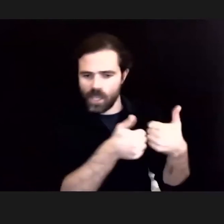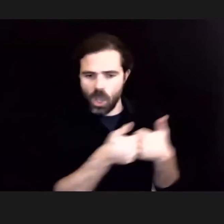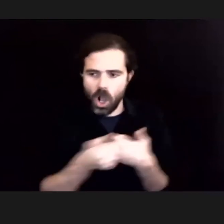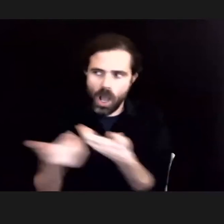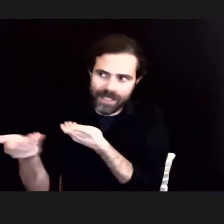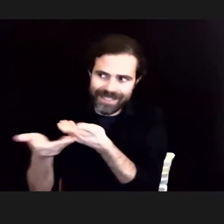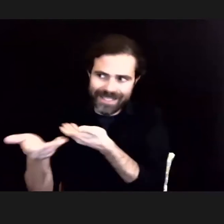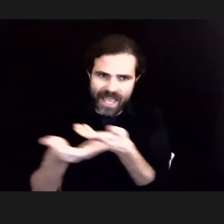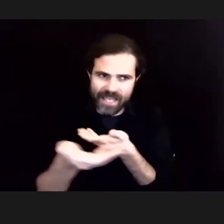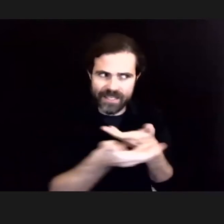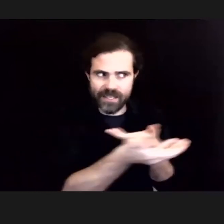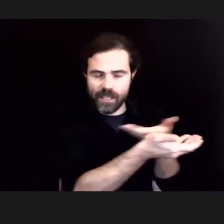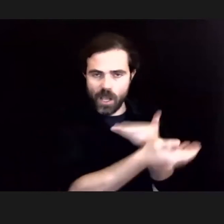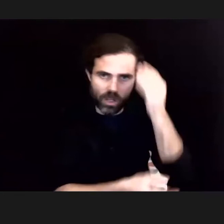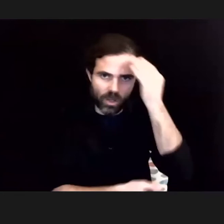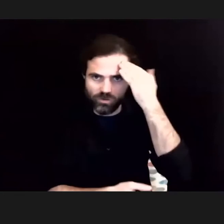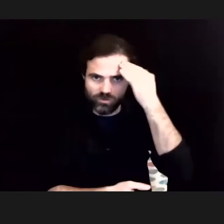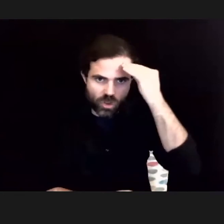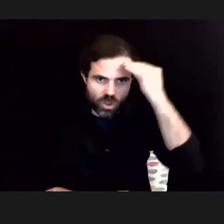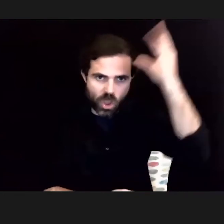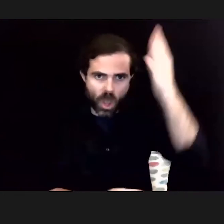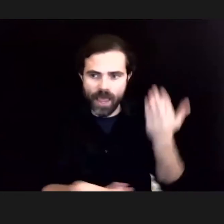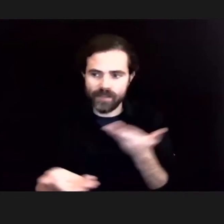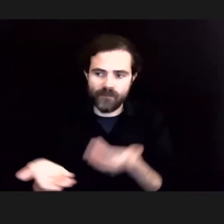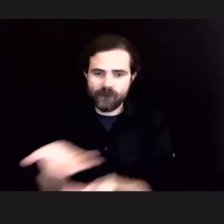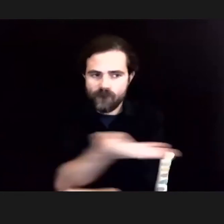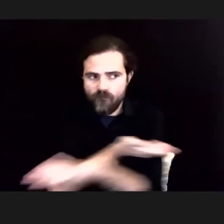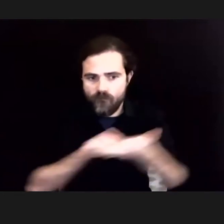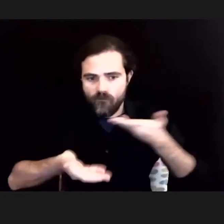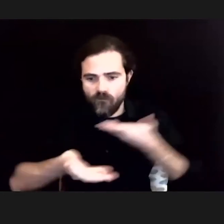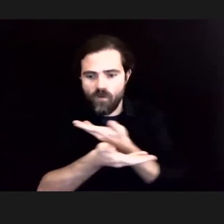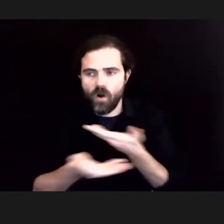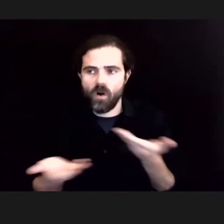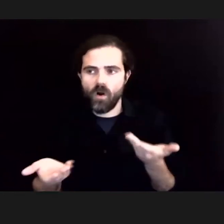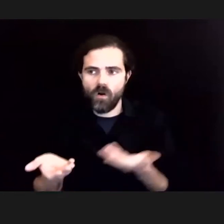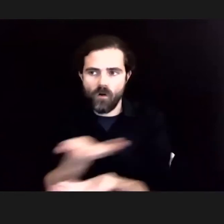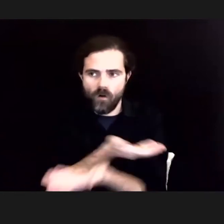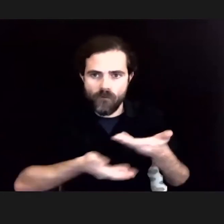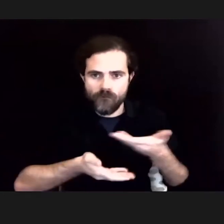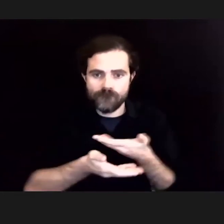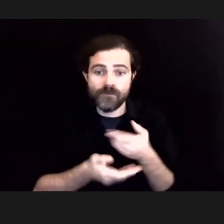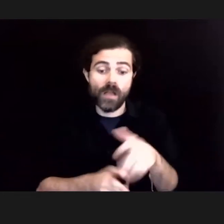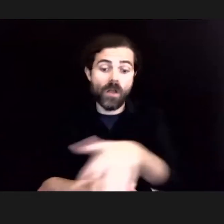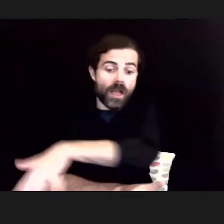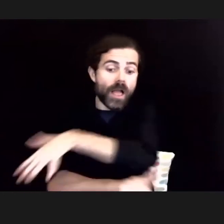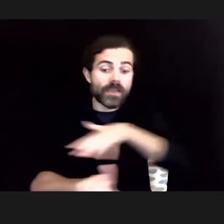foster collaboration, to inspire and to be inspired, and to strengthen the ecosystem and to